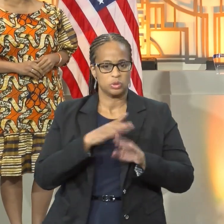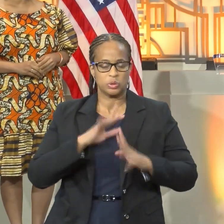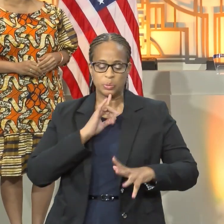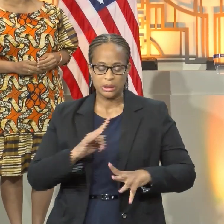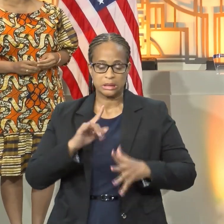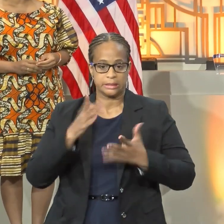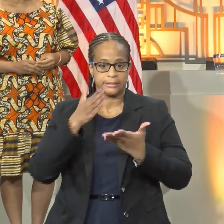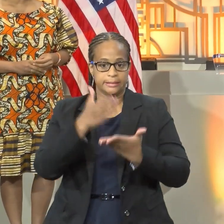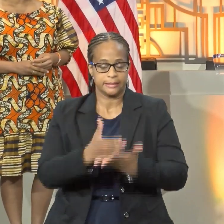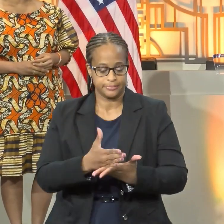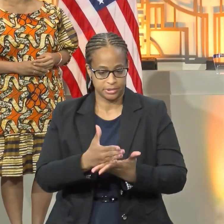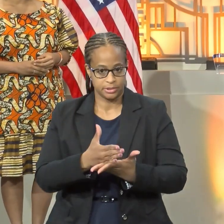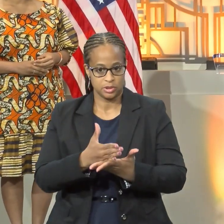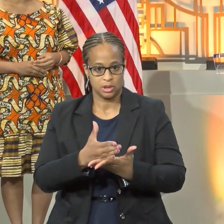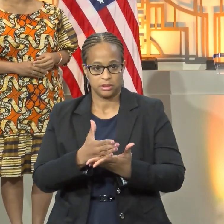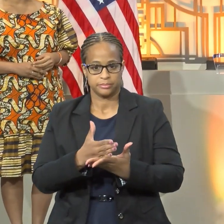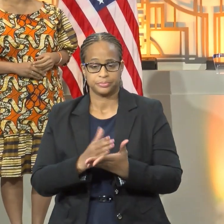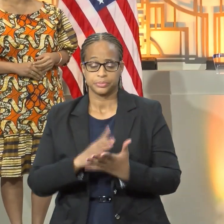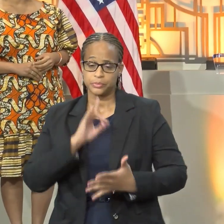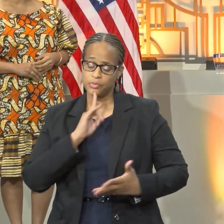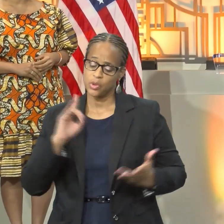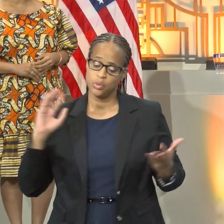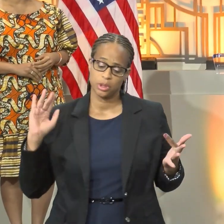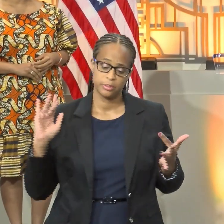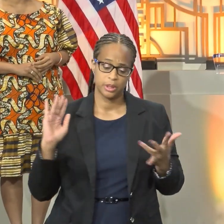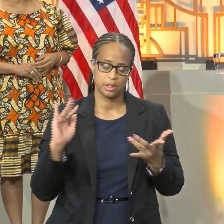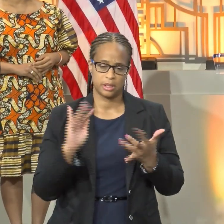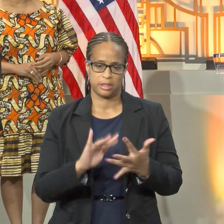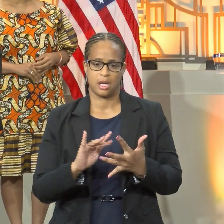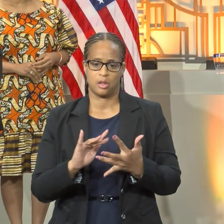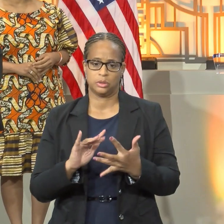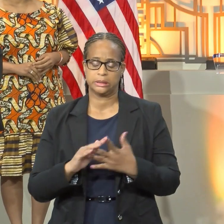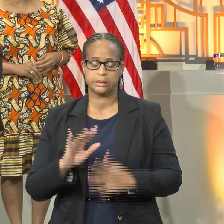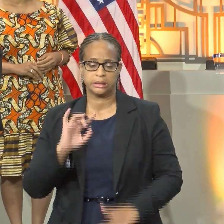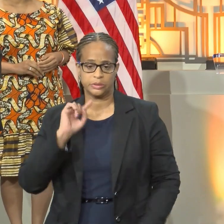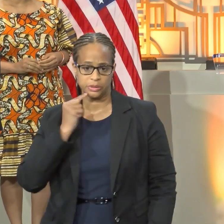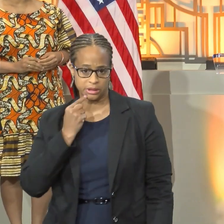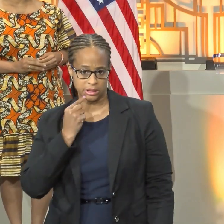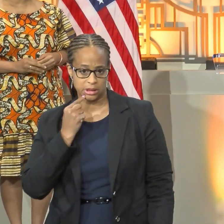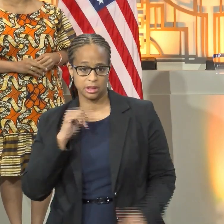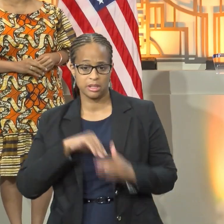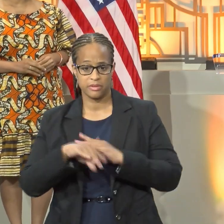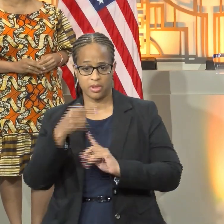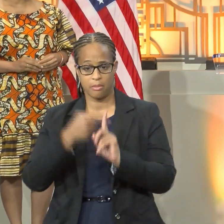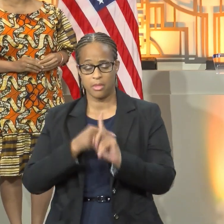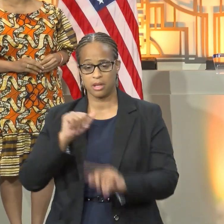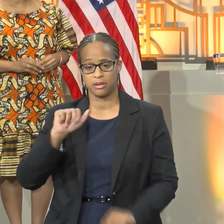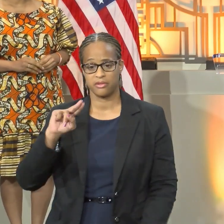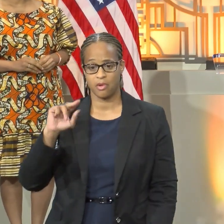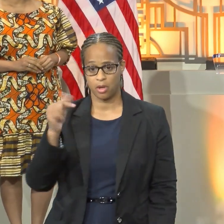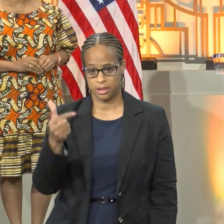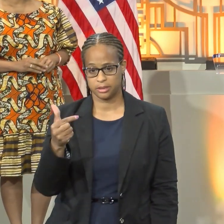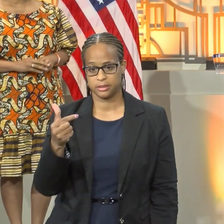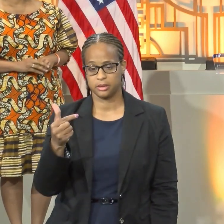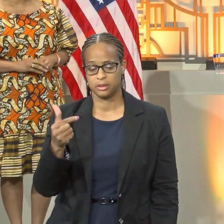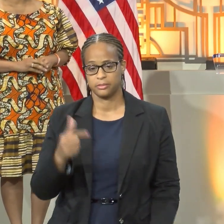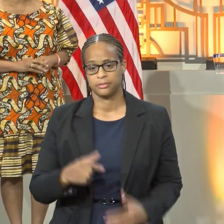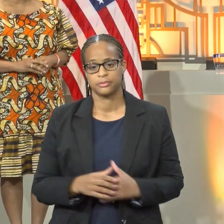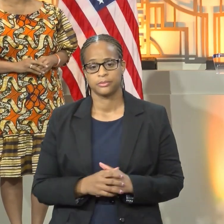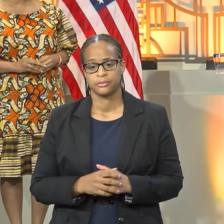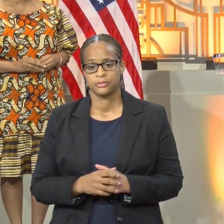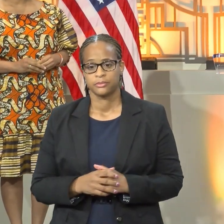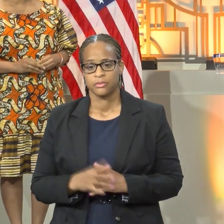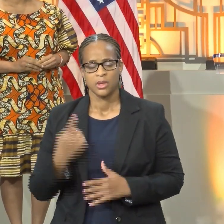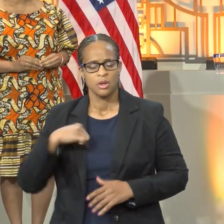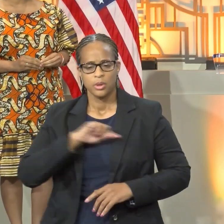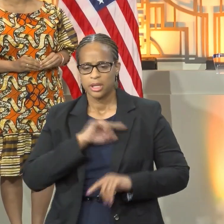it and to really bring it down dramatically in the month of August. We cannot